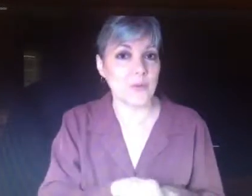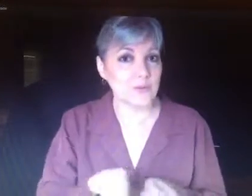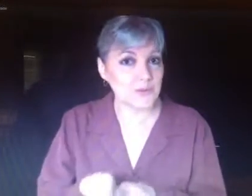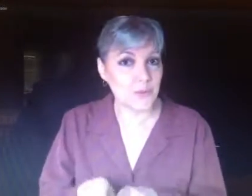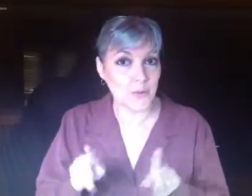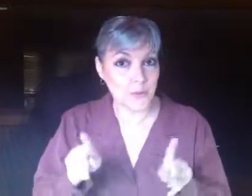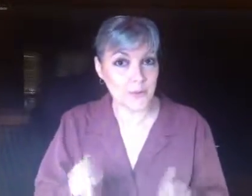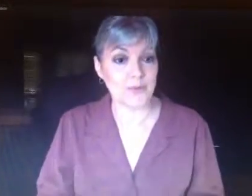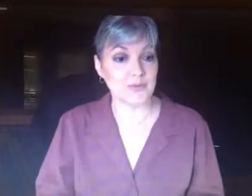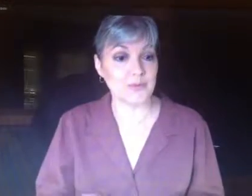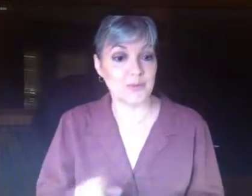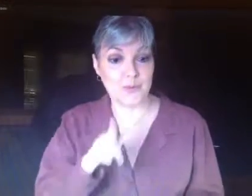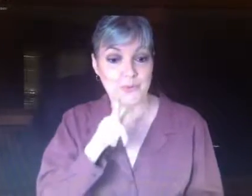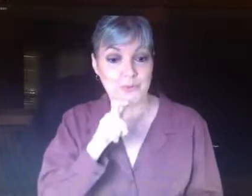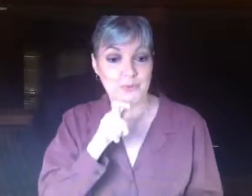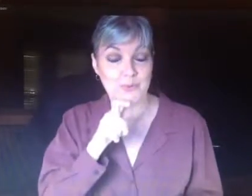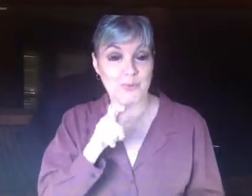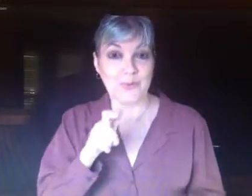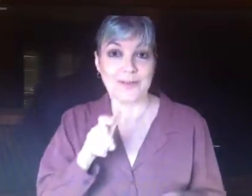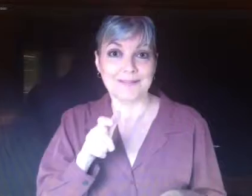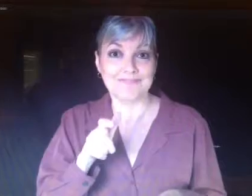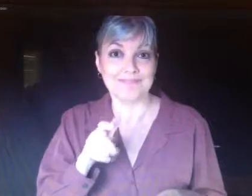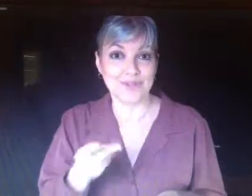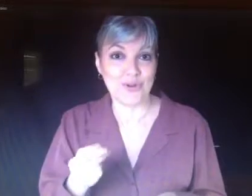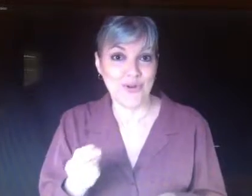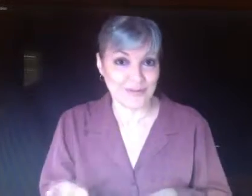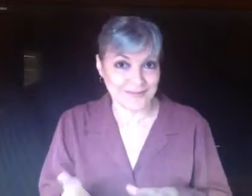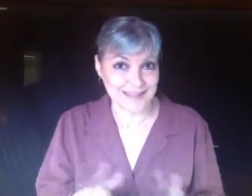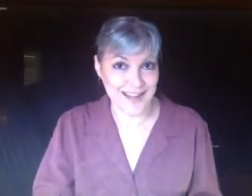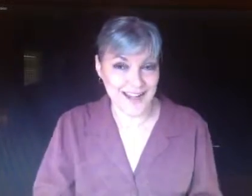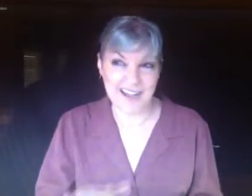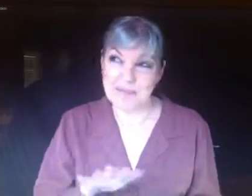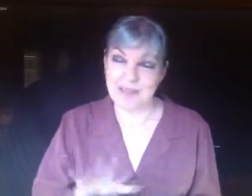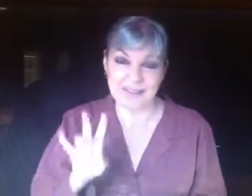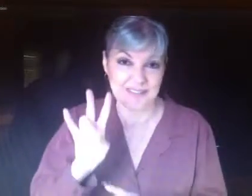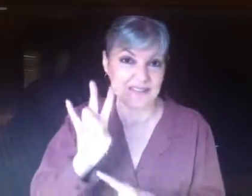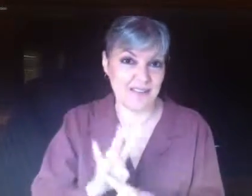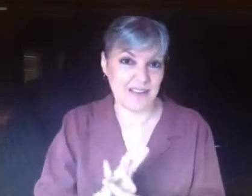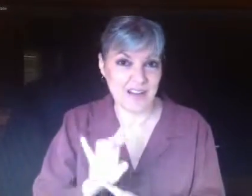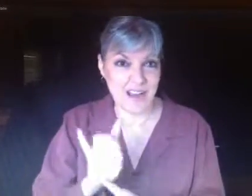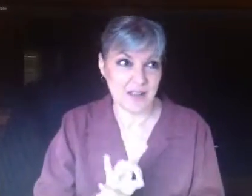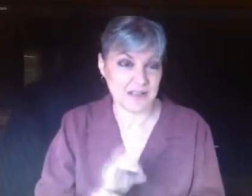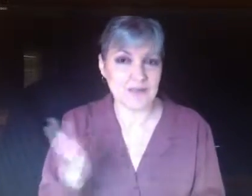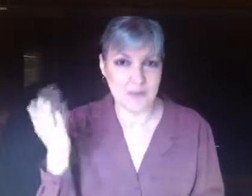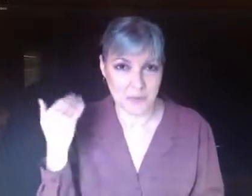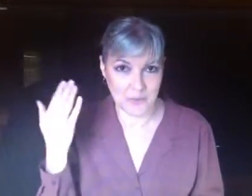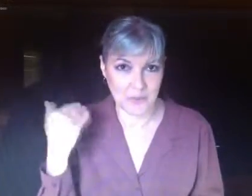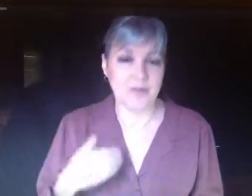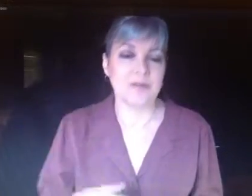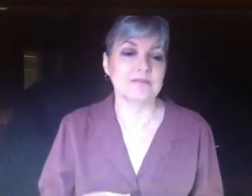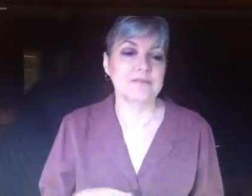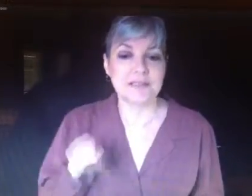I am a therapist, yes, correct. But I would like to explain to you that about 7 or 8 months ago, my dog